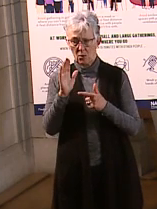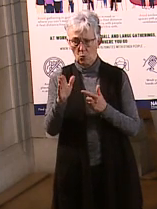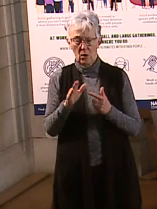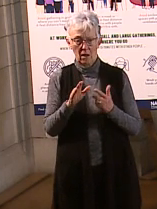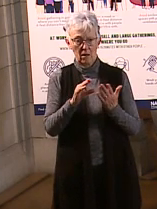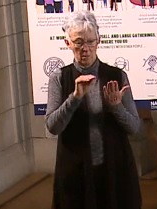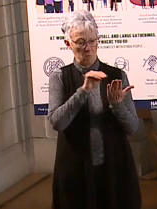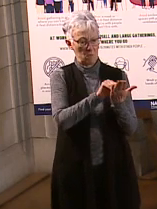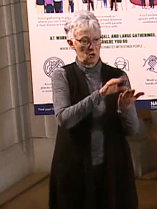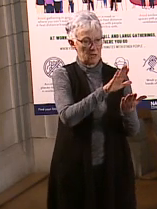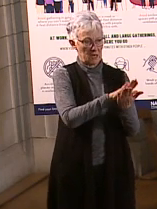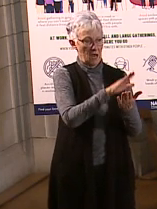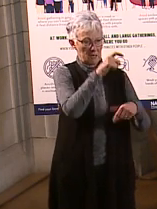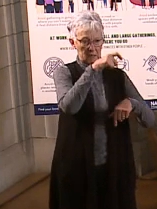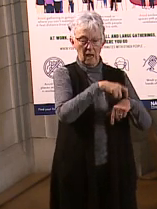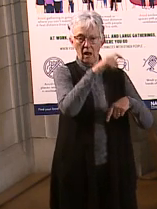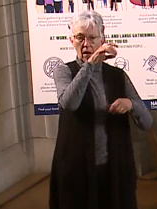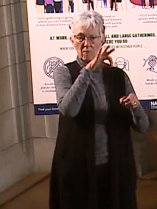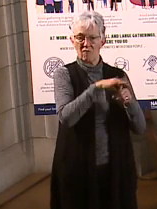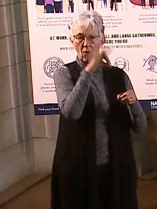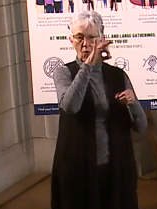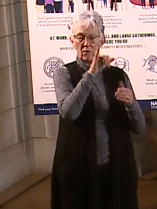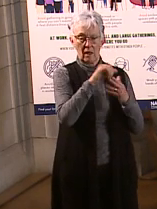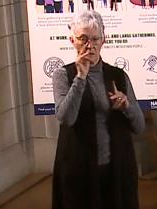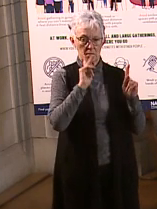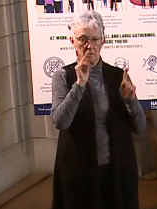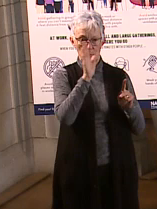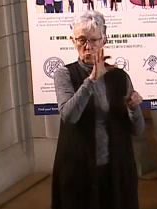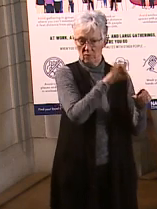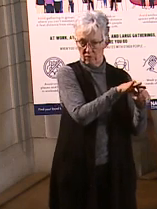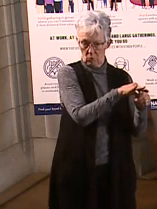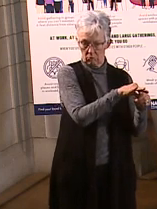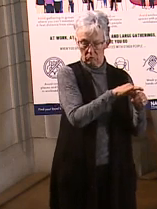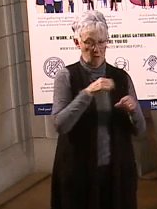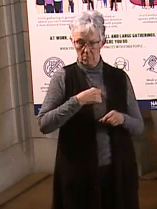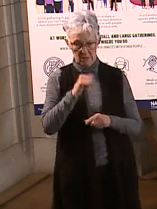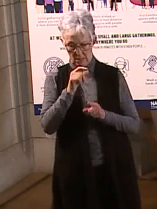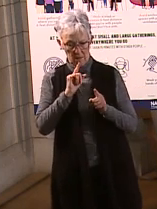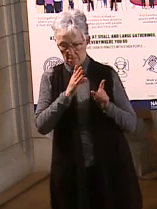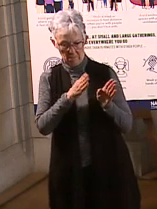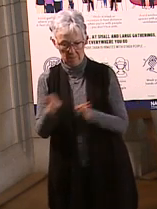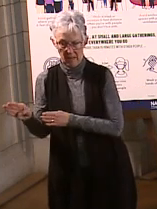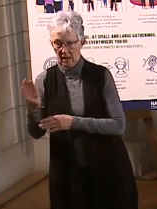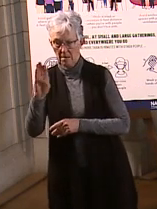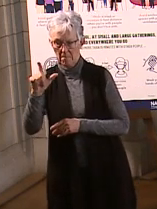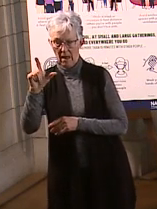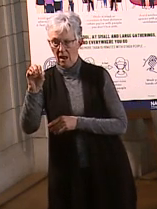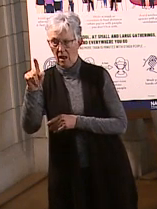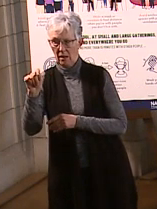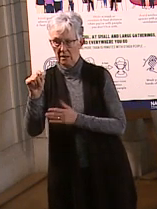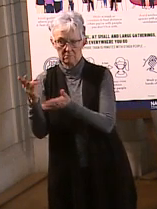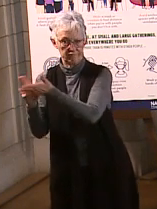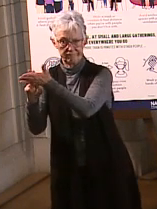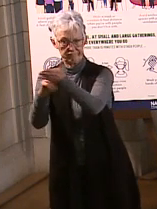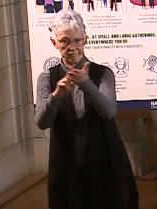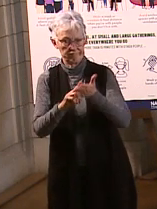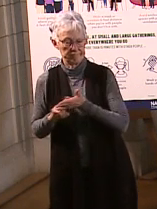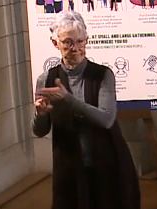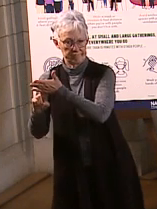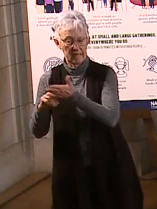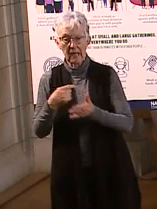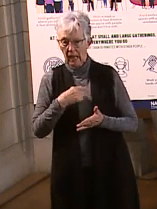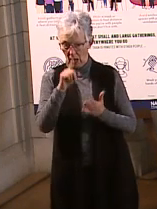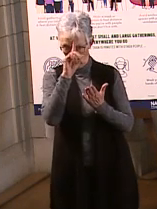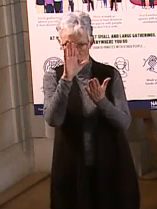vote on. So I am not planning any sort of ballot petition drive because my hope is that the legislature will take this